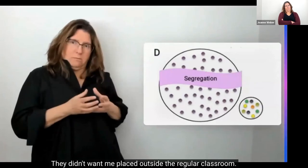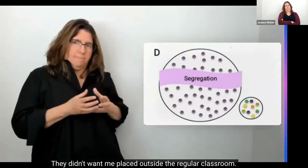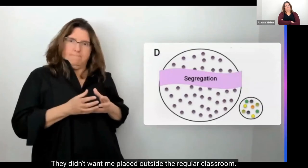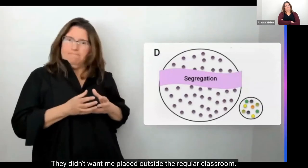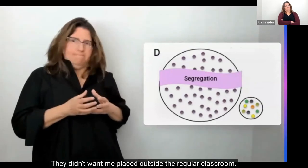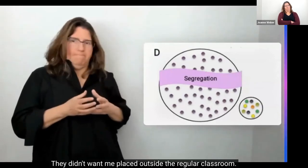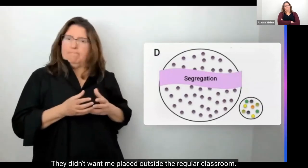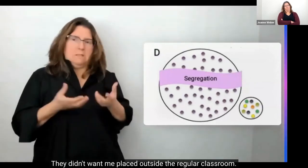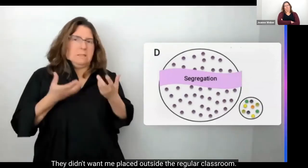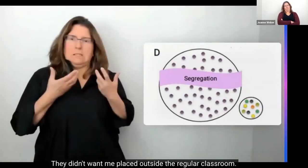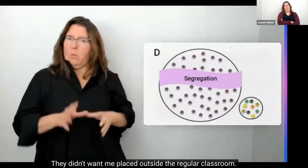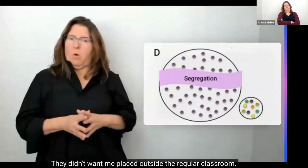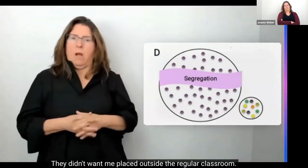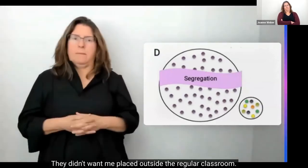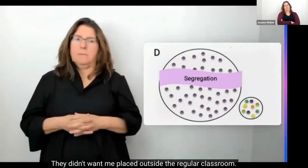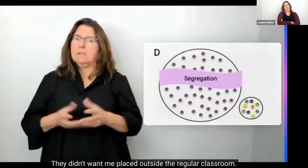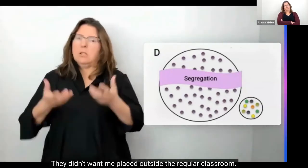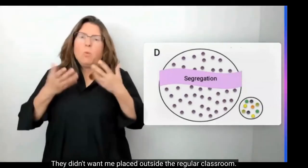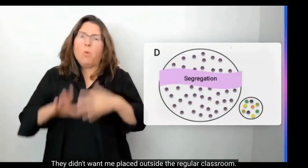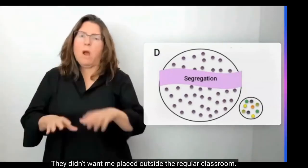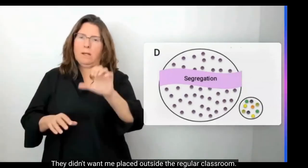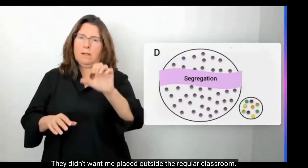me placed outside the regular classroom.